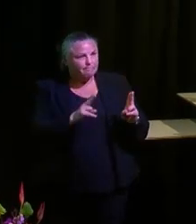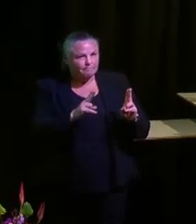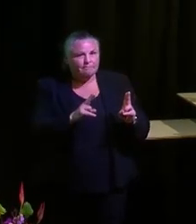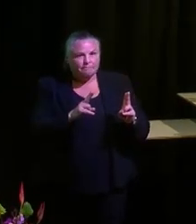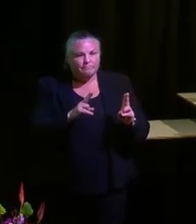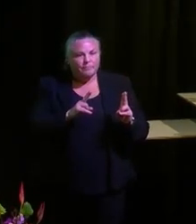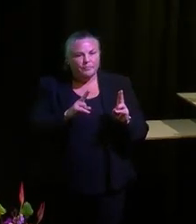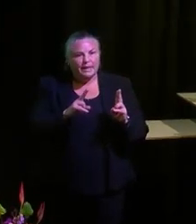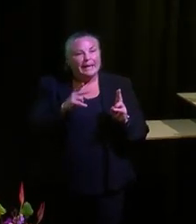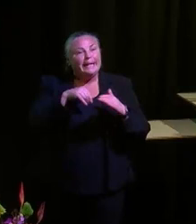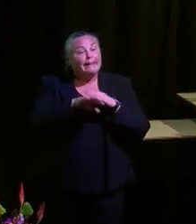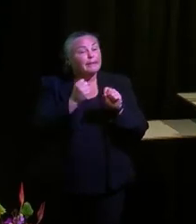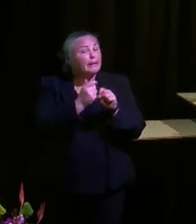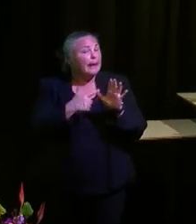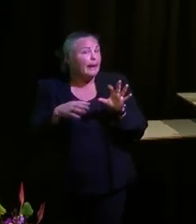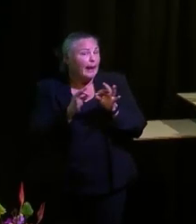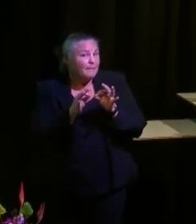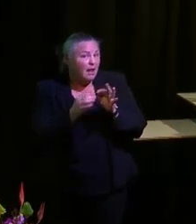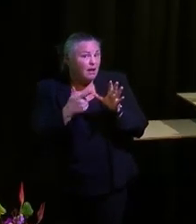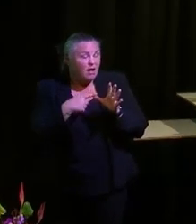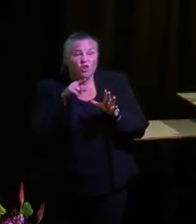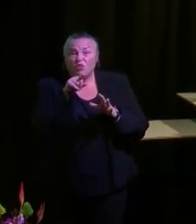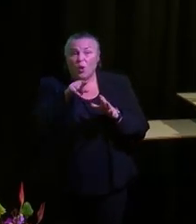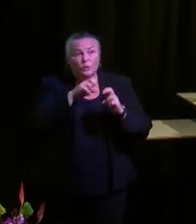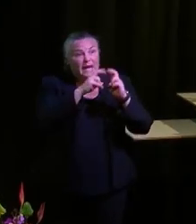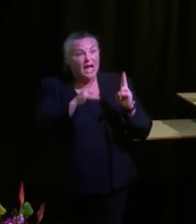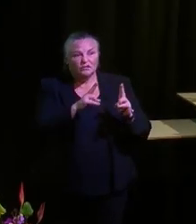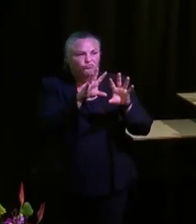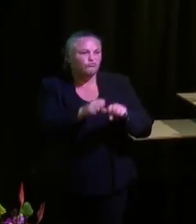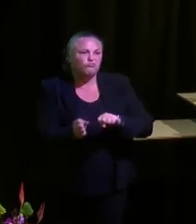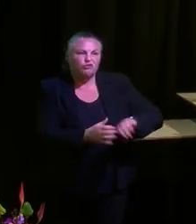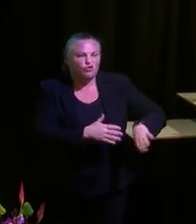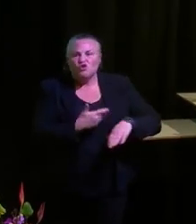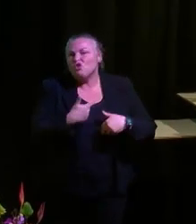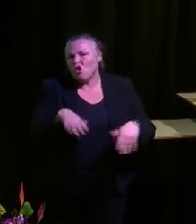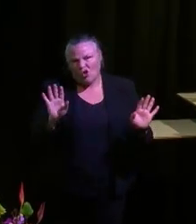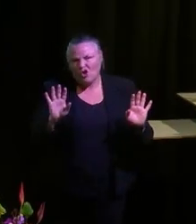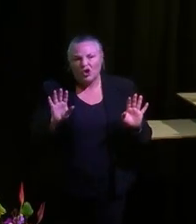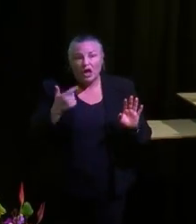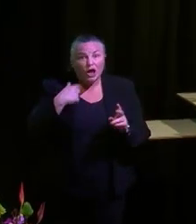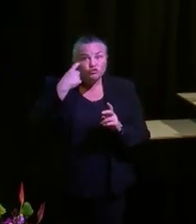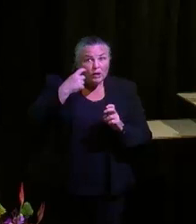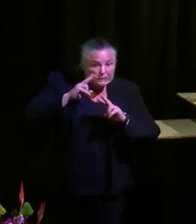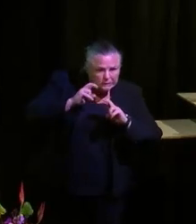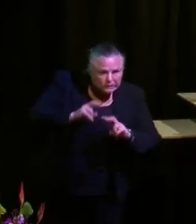to be in. The houses are no longer there. I did, try and look up